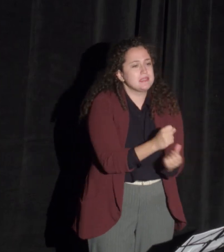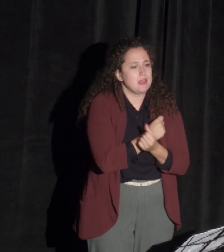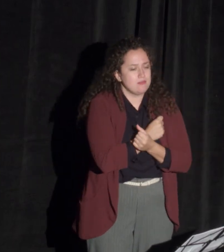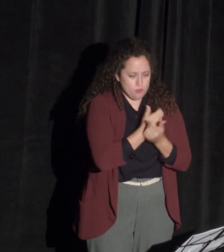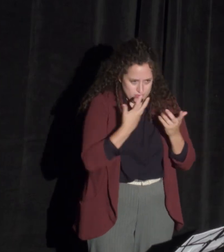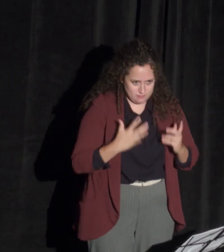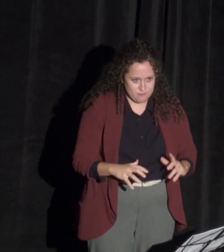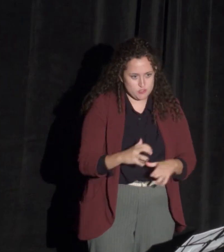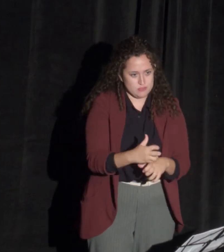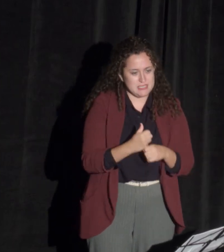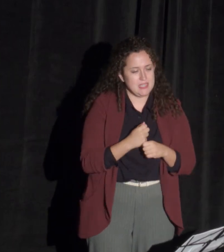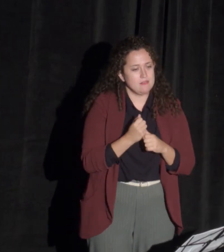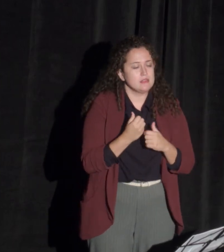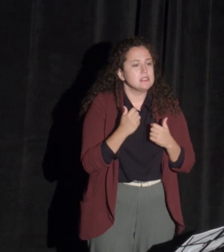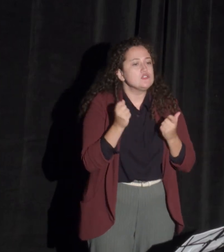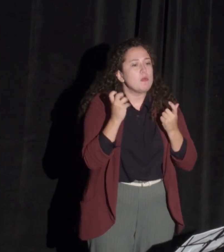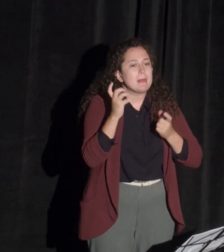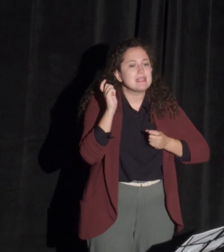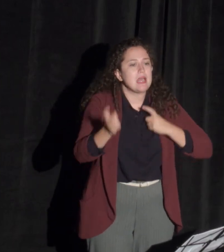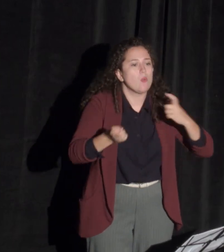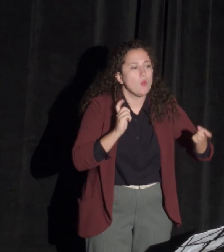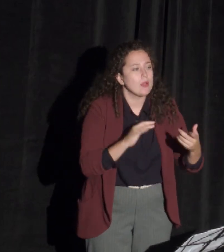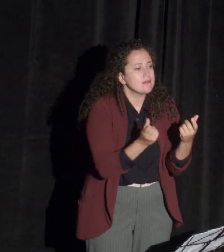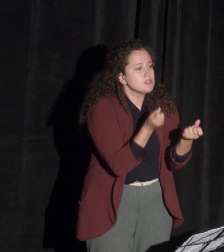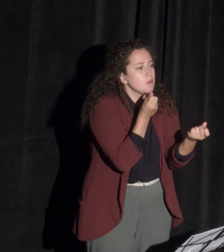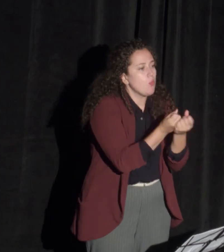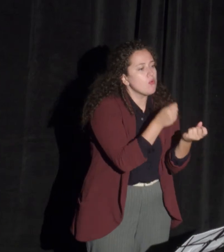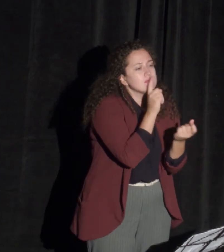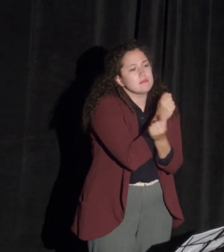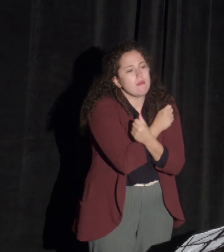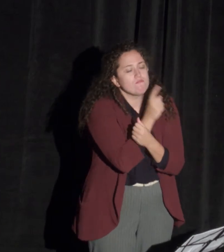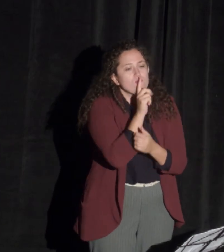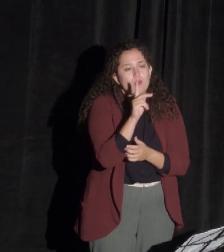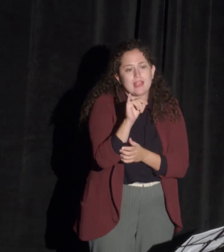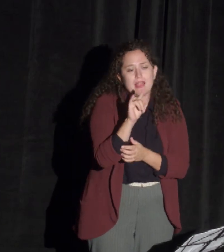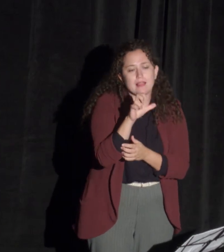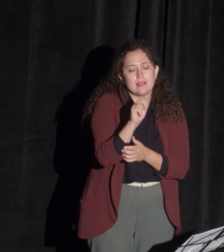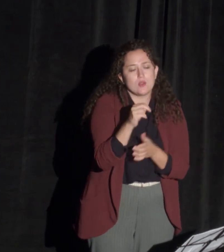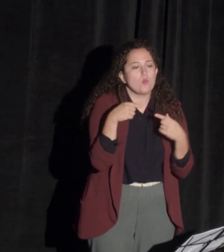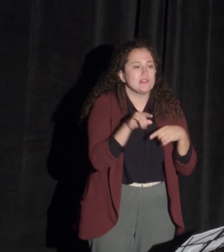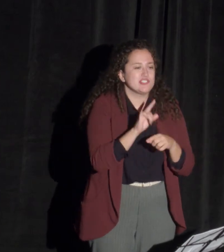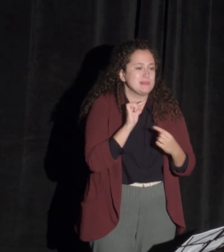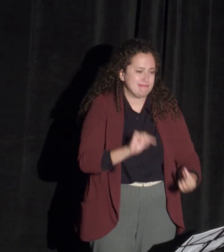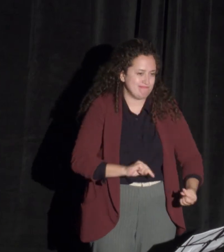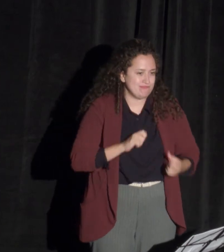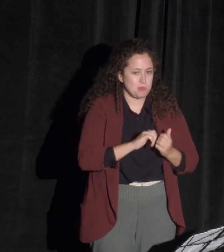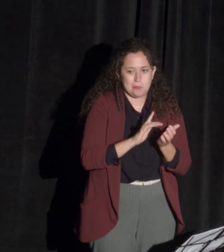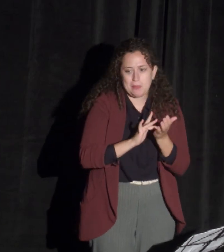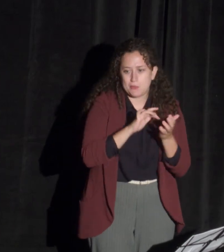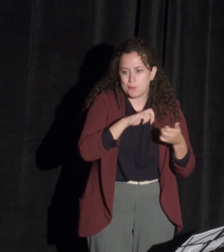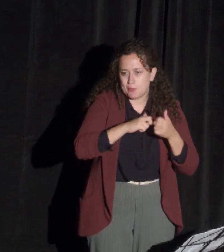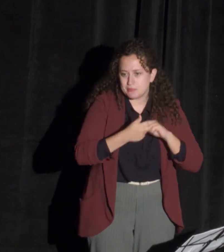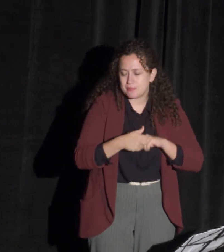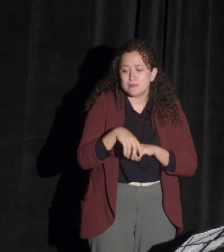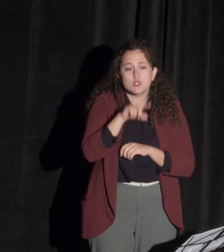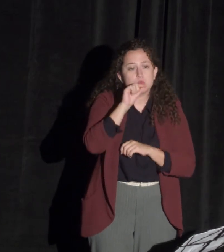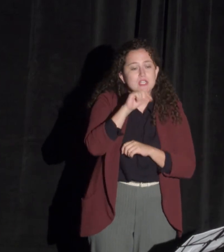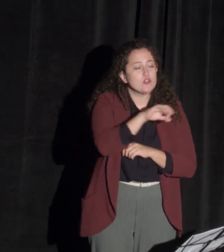of support for Caitlin and us while she's been battling her medical problems. Twitter and Facebook are filled with well